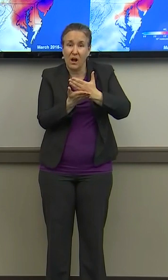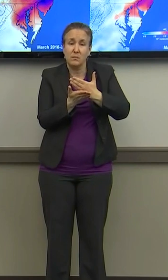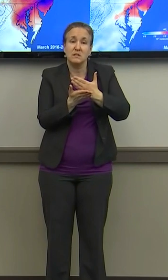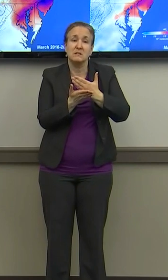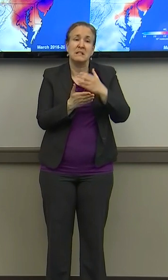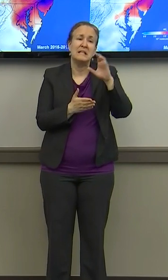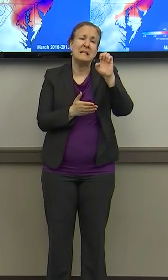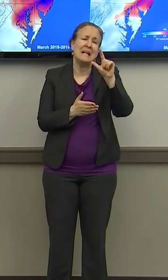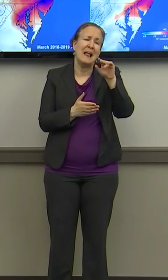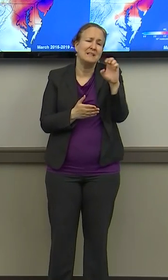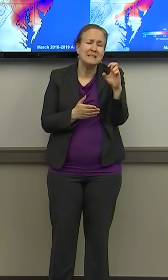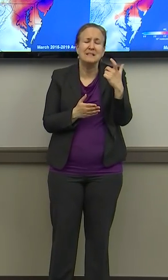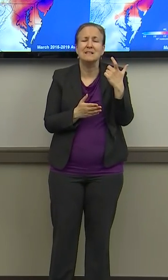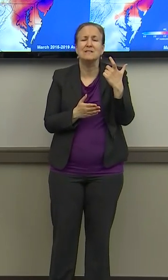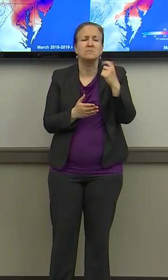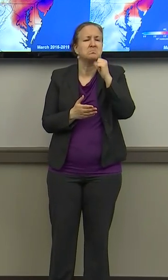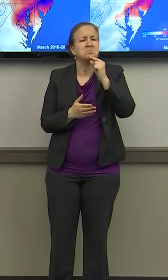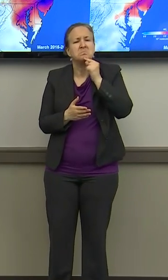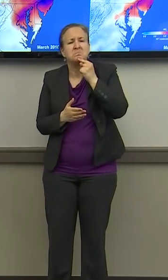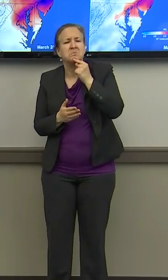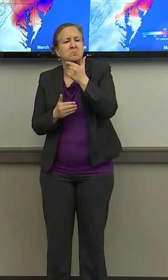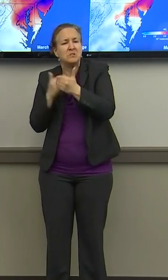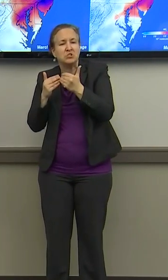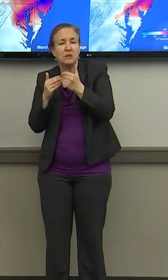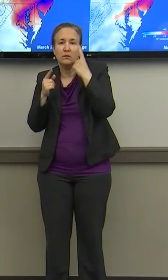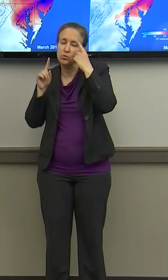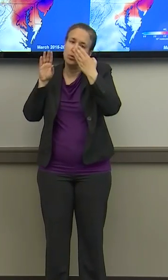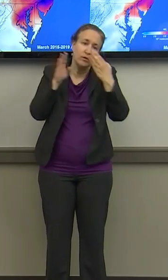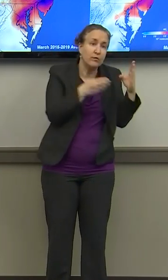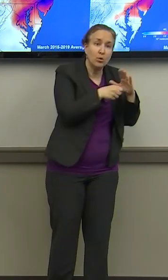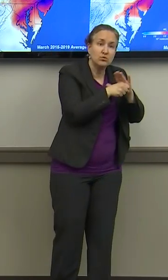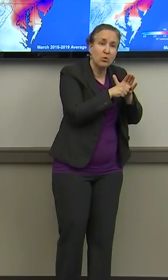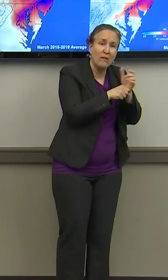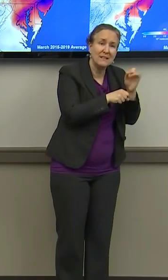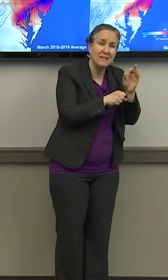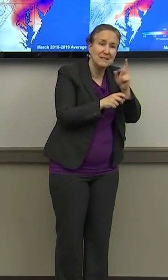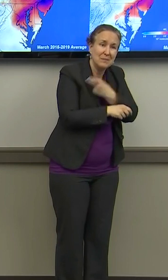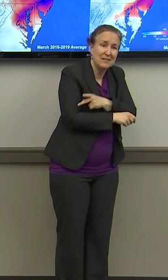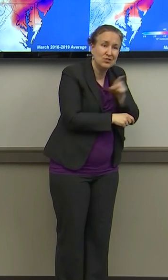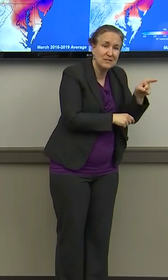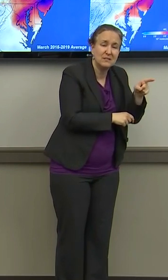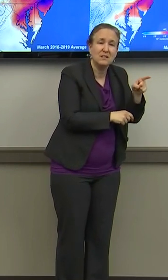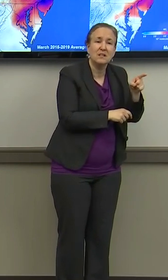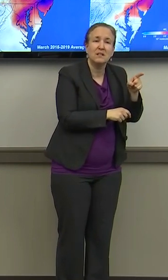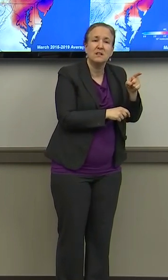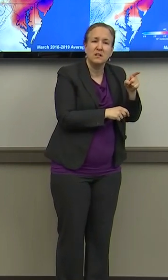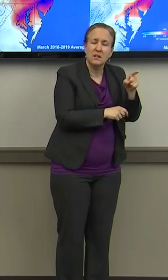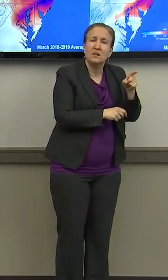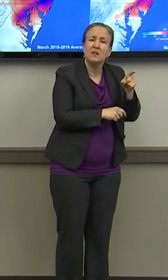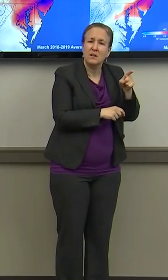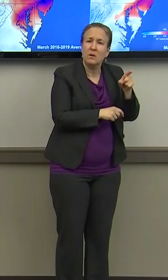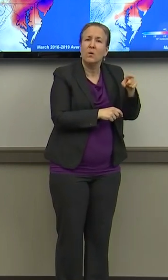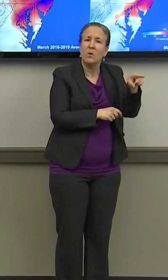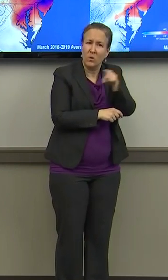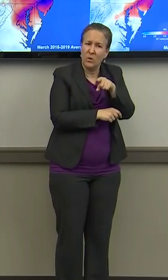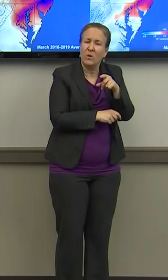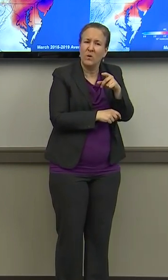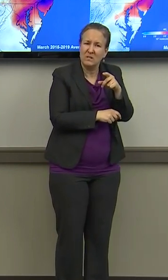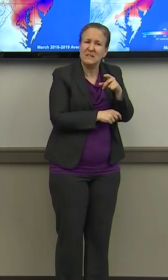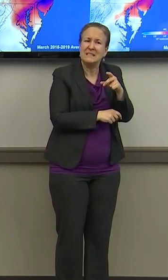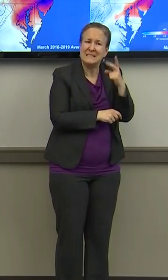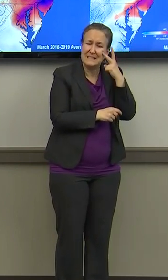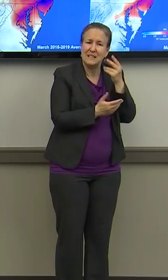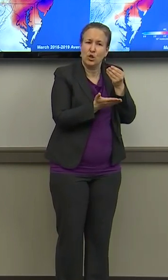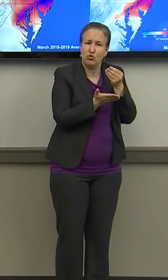elective procedures in order to make room for COVID-19 patients, have seen pretty substantial